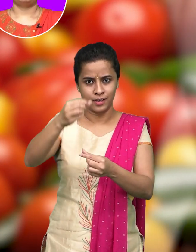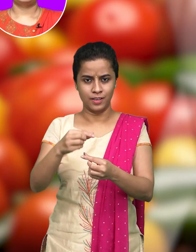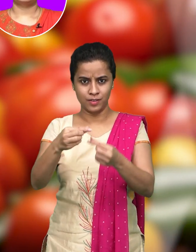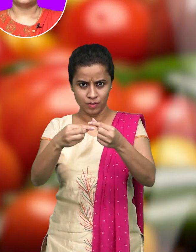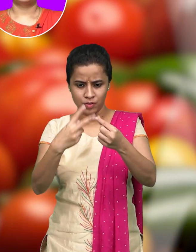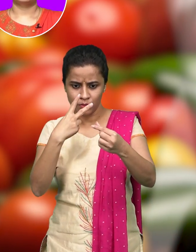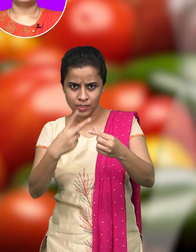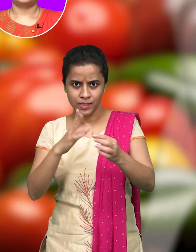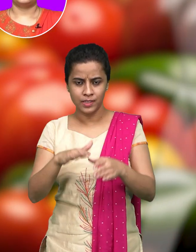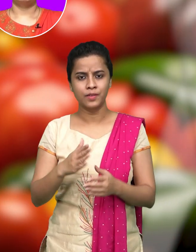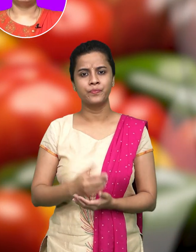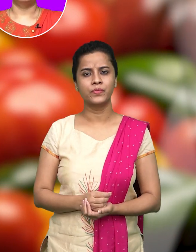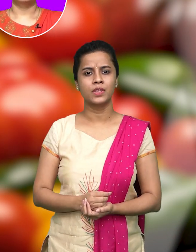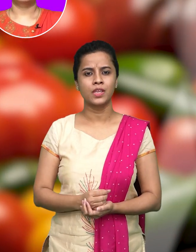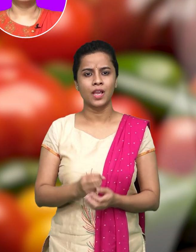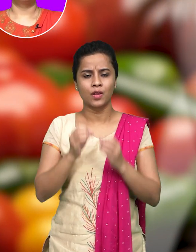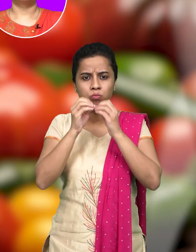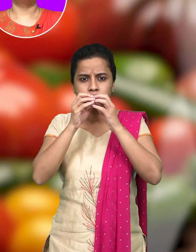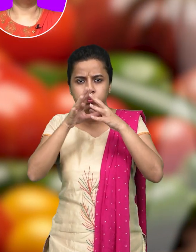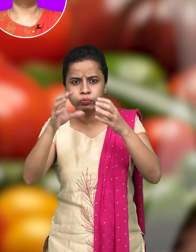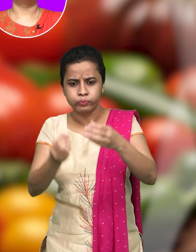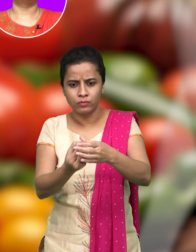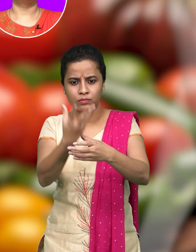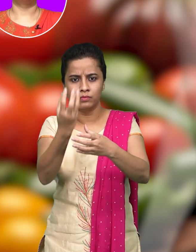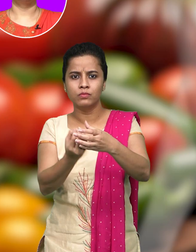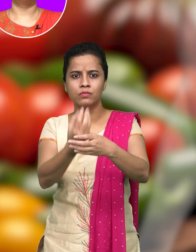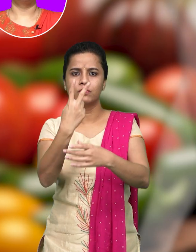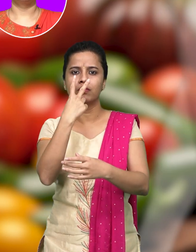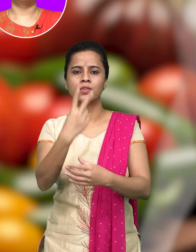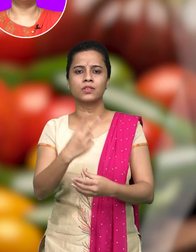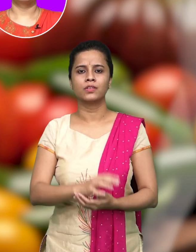and appears as air bubbles.